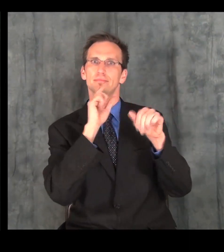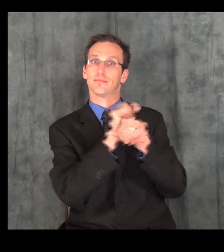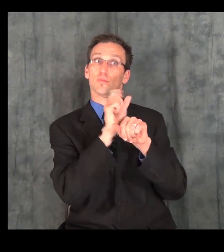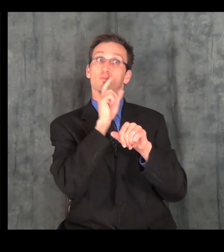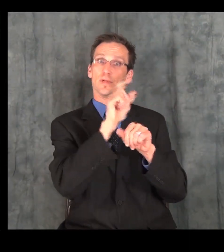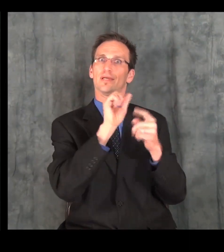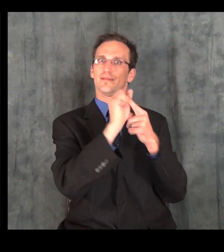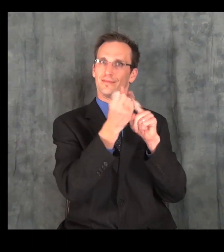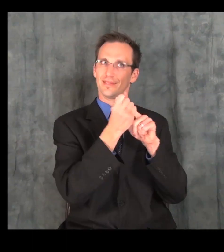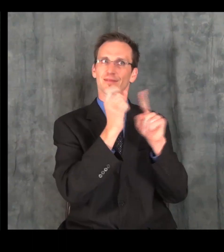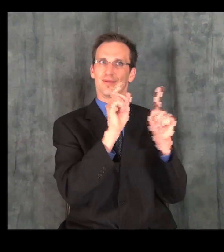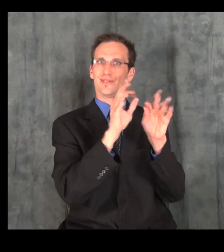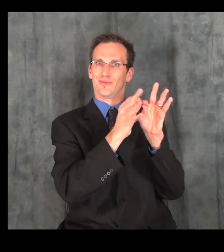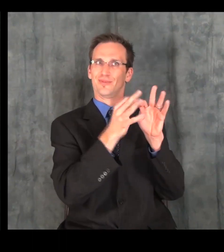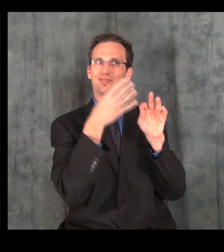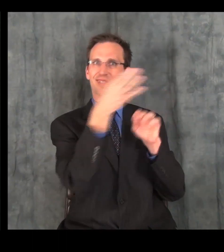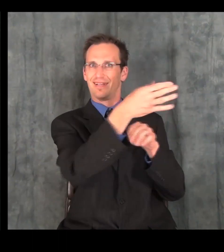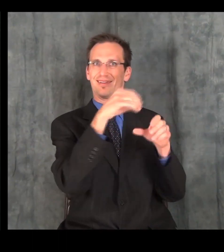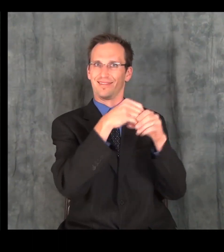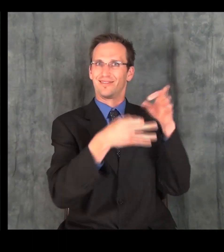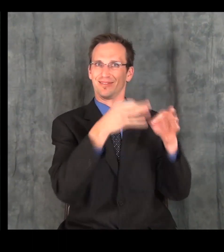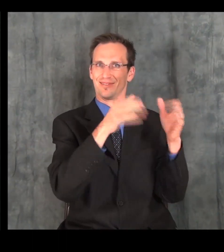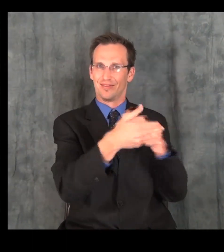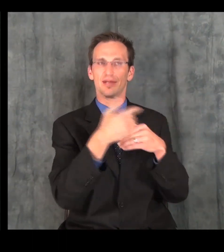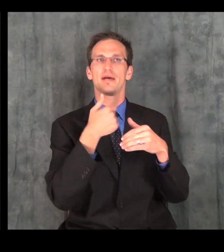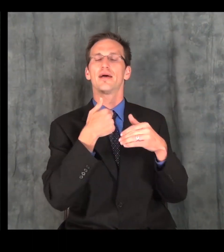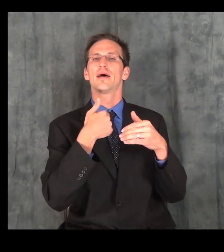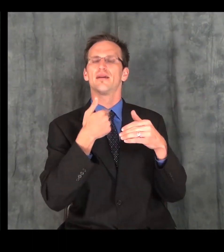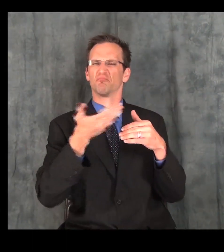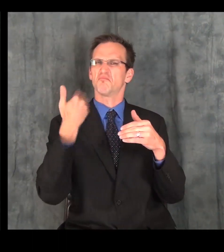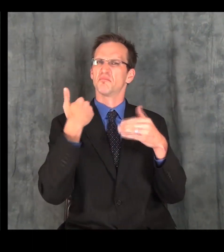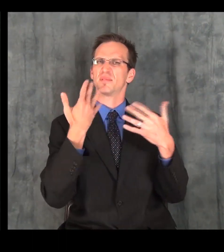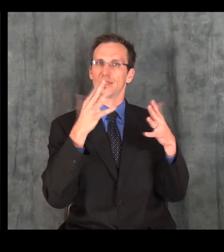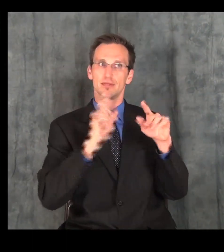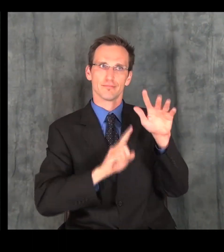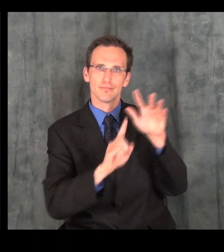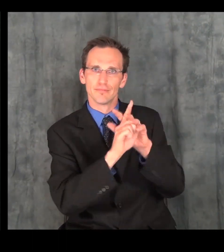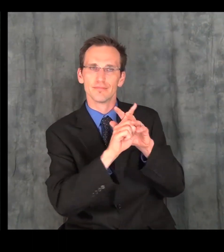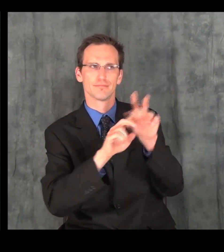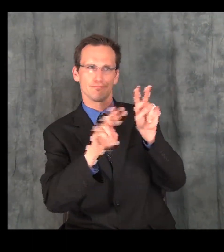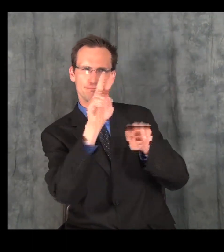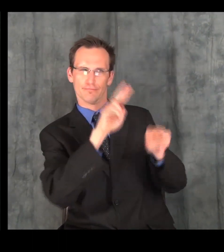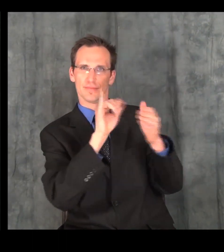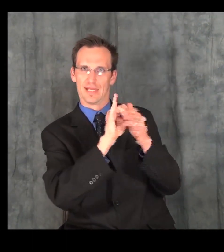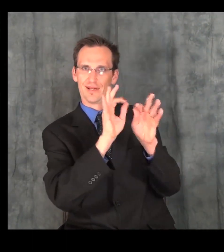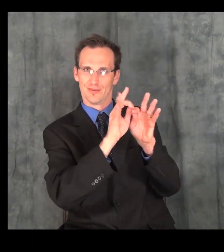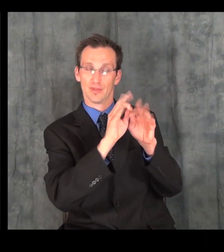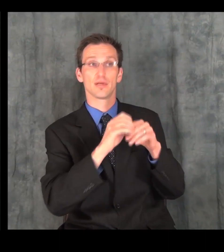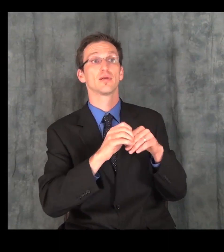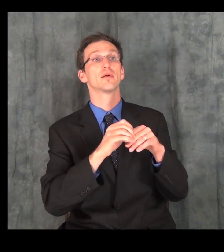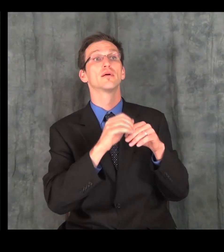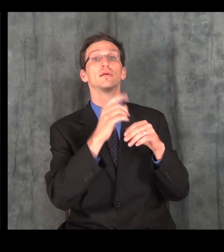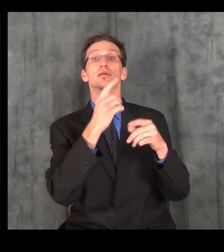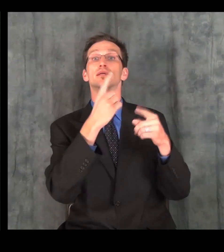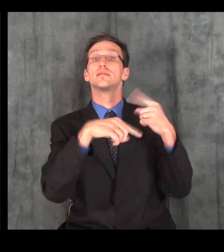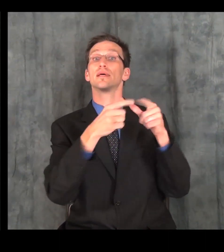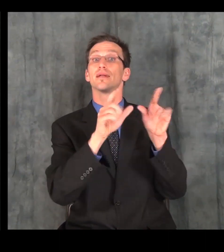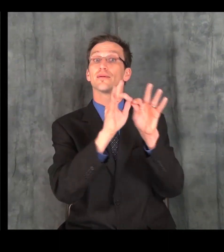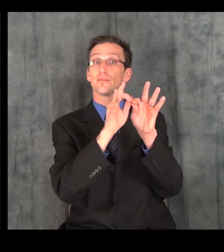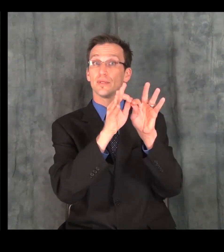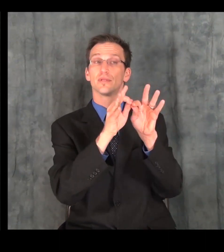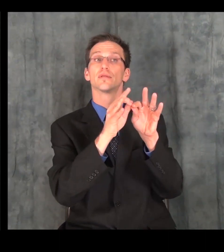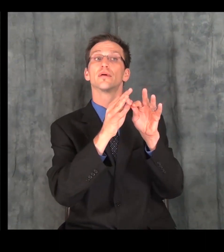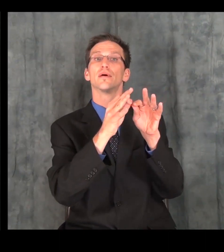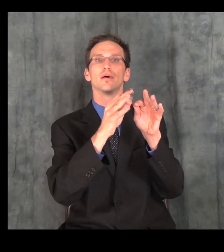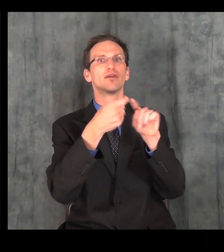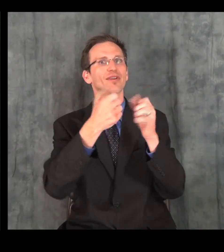one day to observe the court case, and it turned out that the sign language interpreters were in fact in a remote